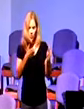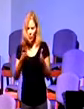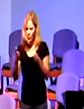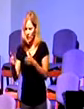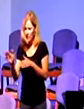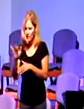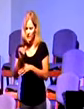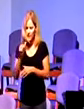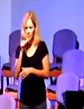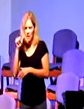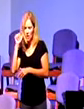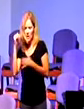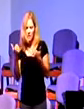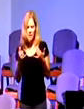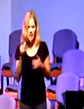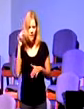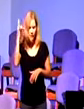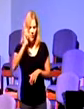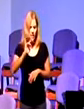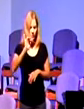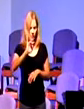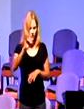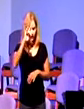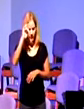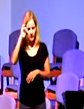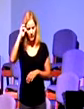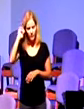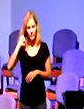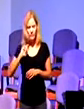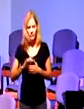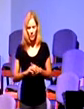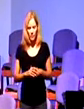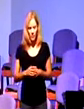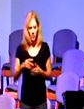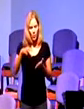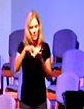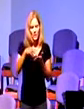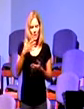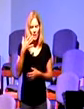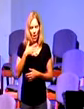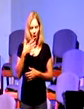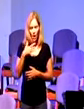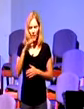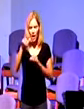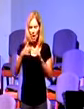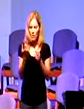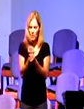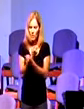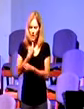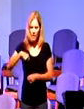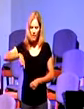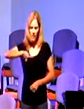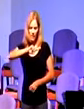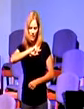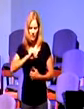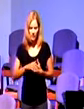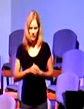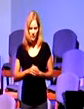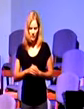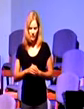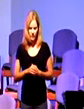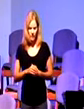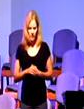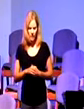the same yesterday, today, and forever. We stand in awe of how you would love us, a broken